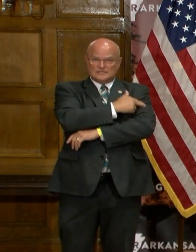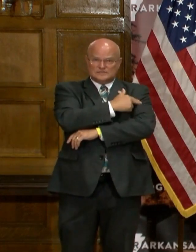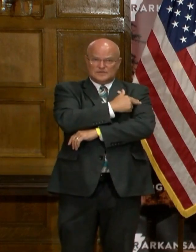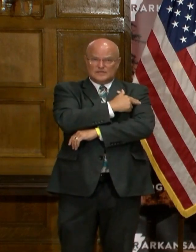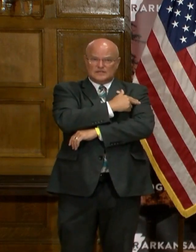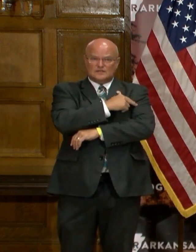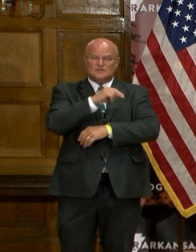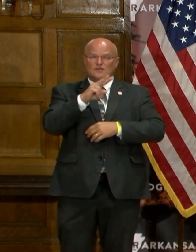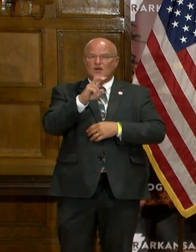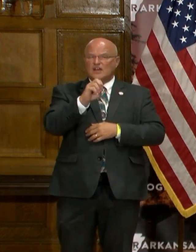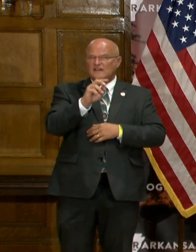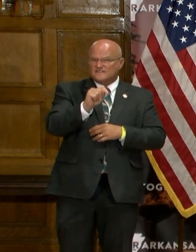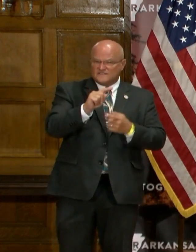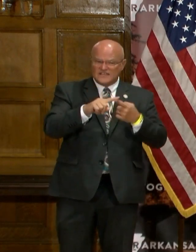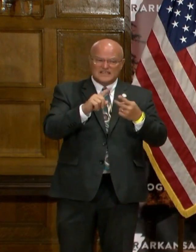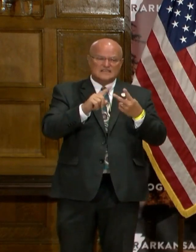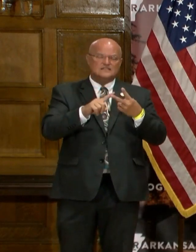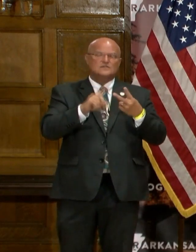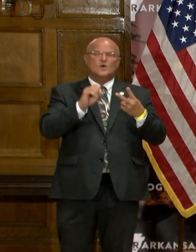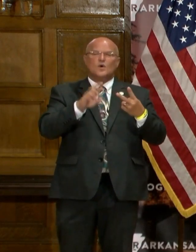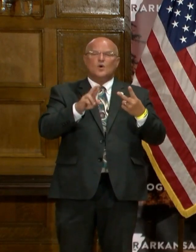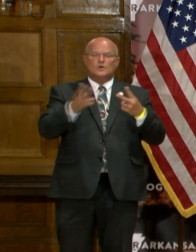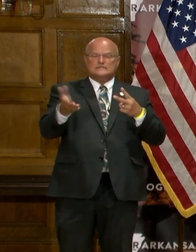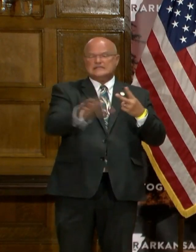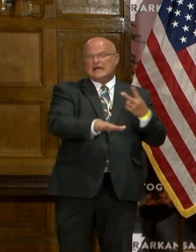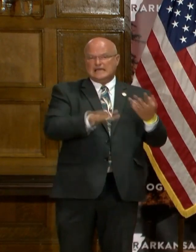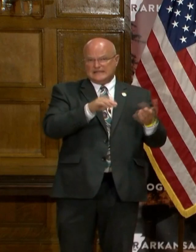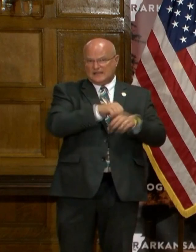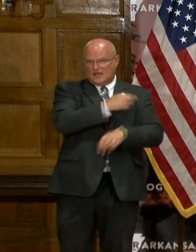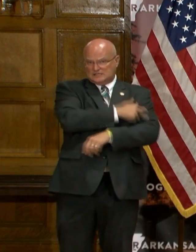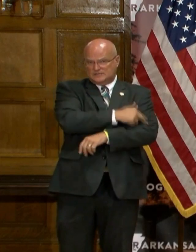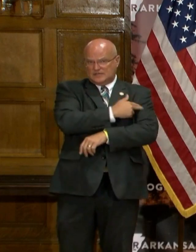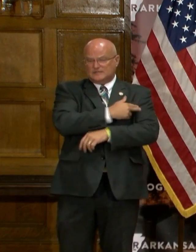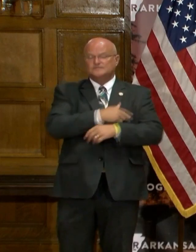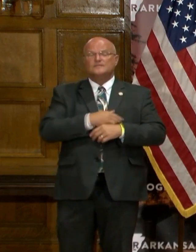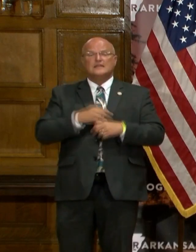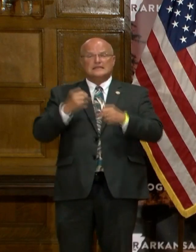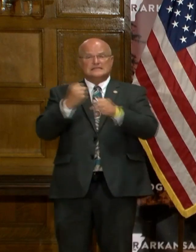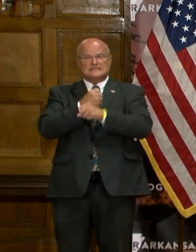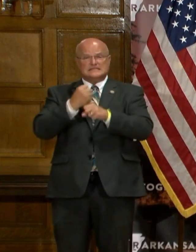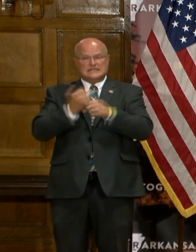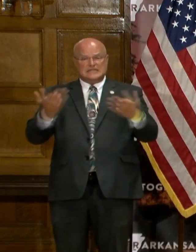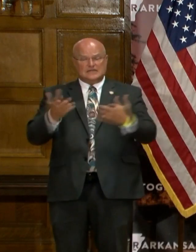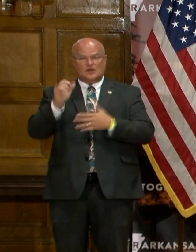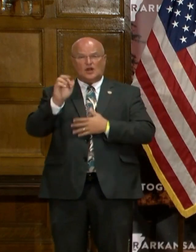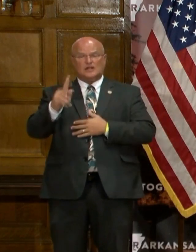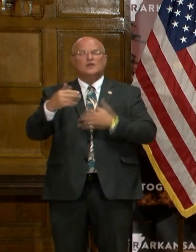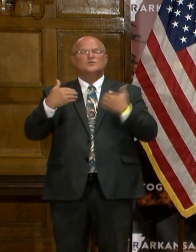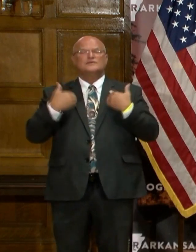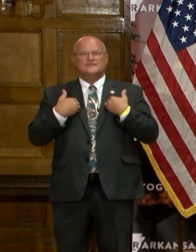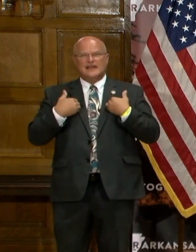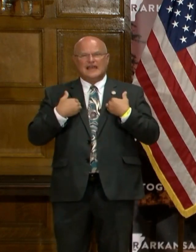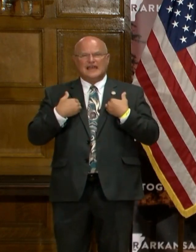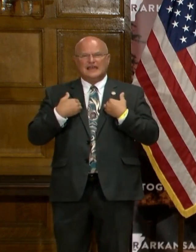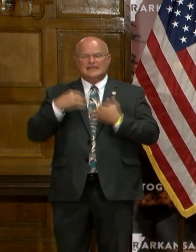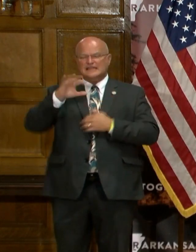on a ventilator or those that succumb and pass away. And statistically in Arkansas, we've had